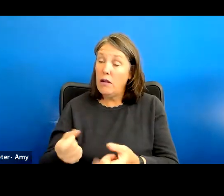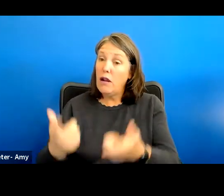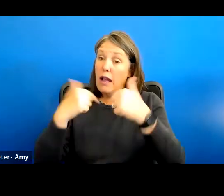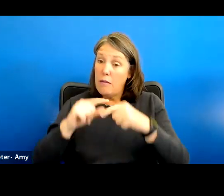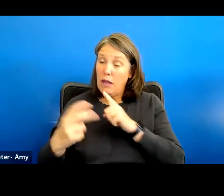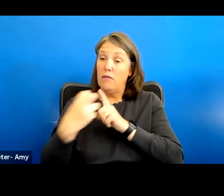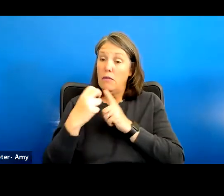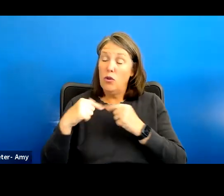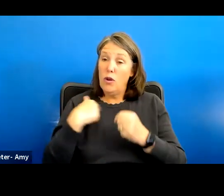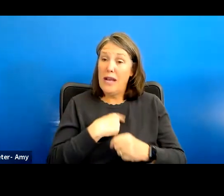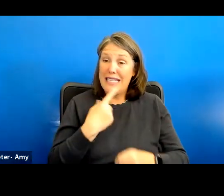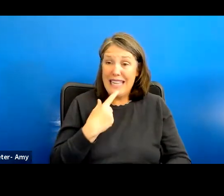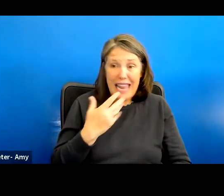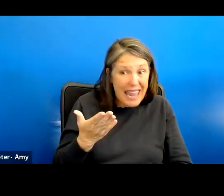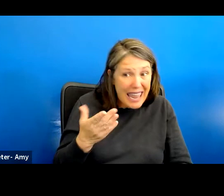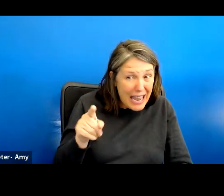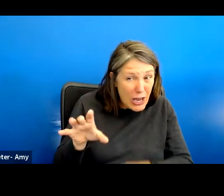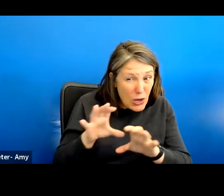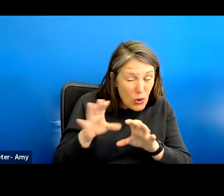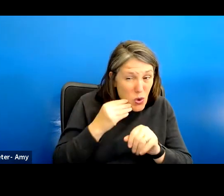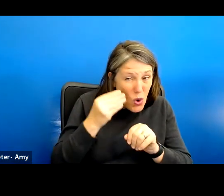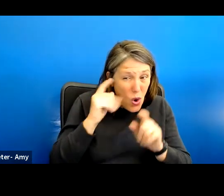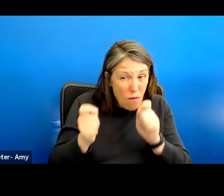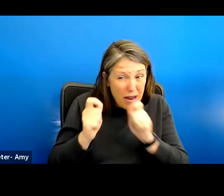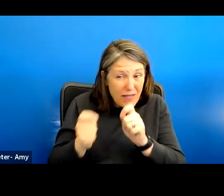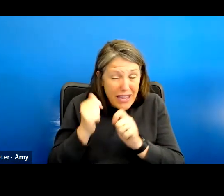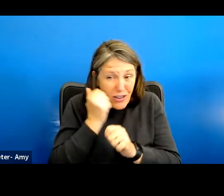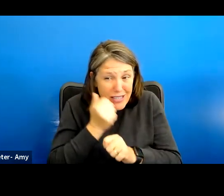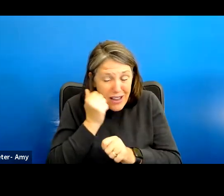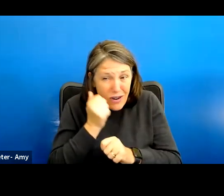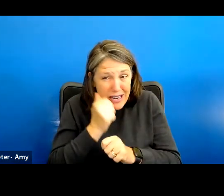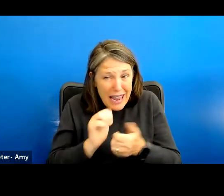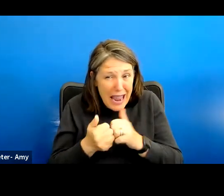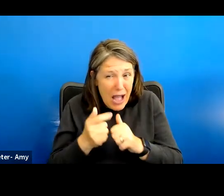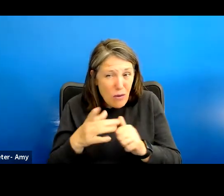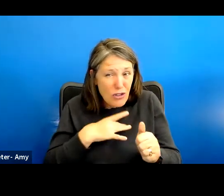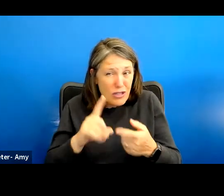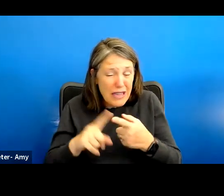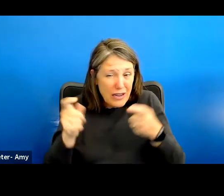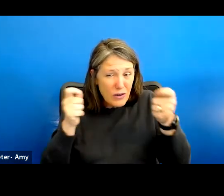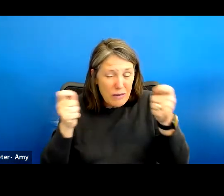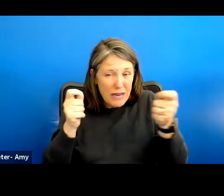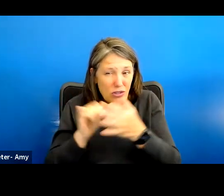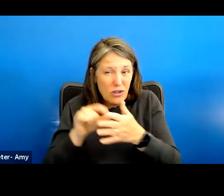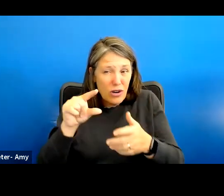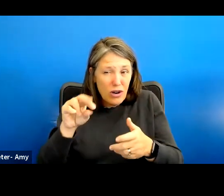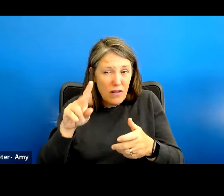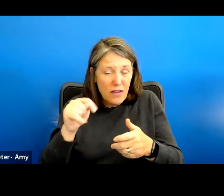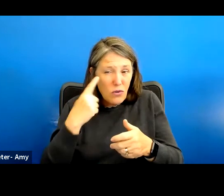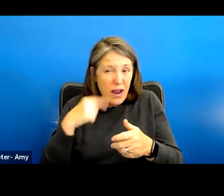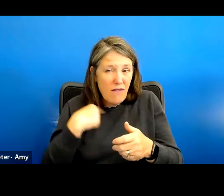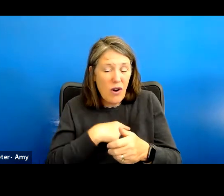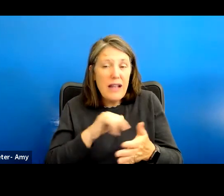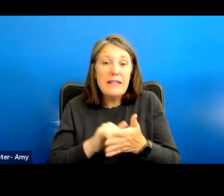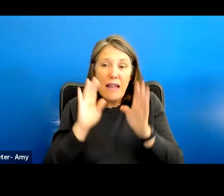saying, hey, you guys do home modifications all day, every day. How would you like to administer this grant for us that focuses on